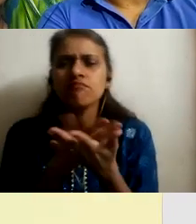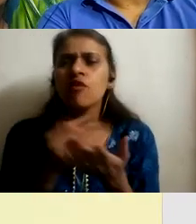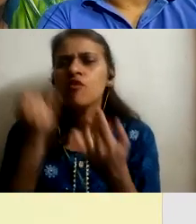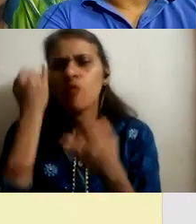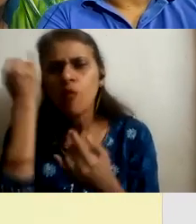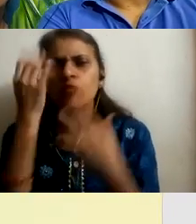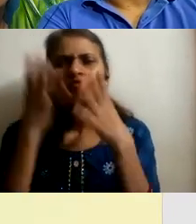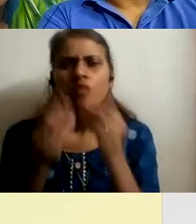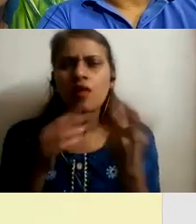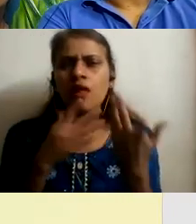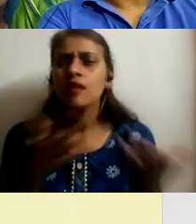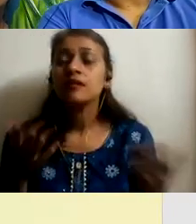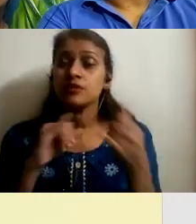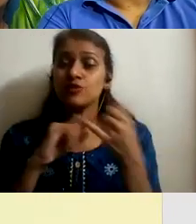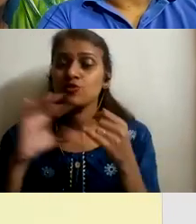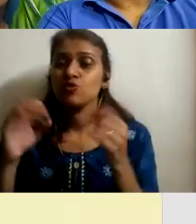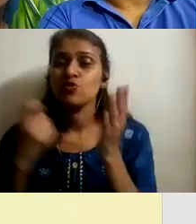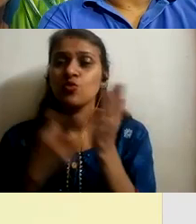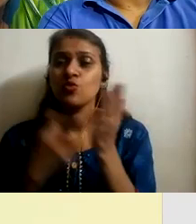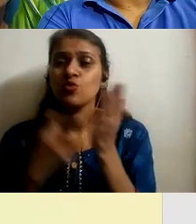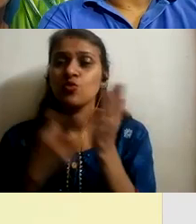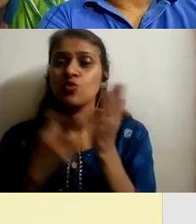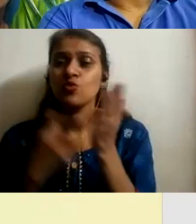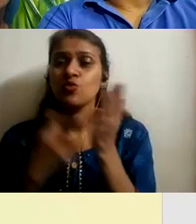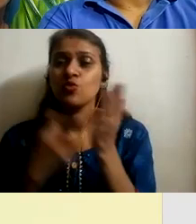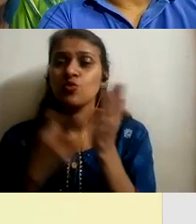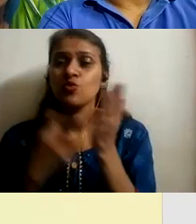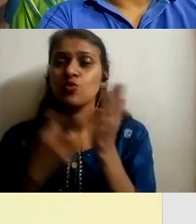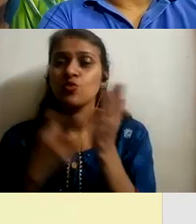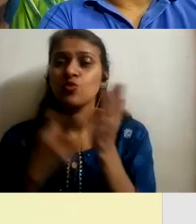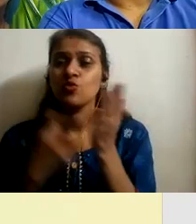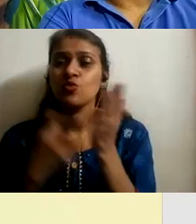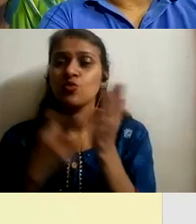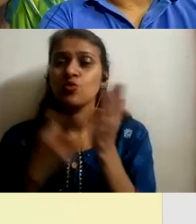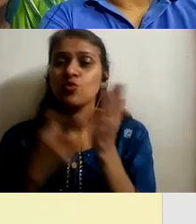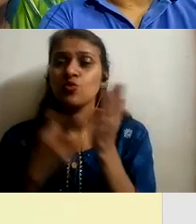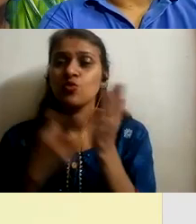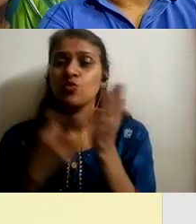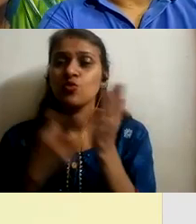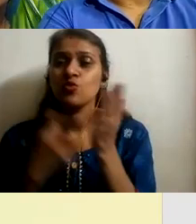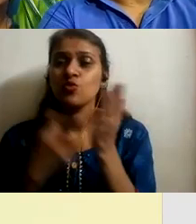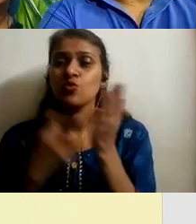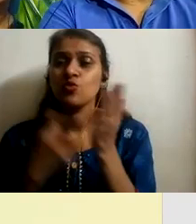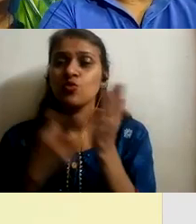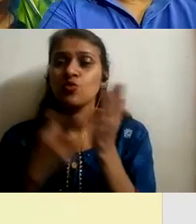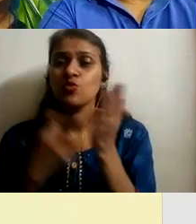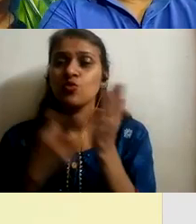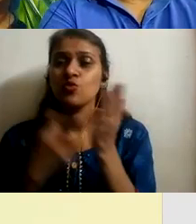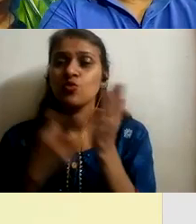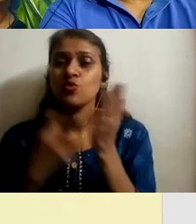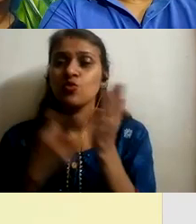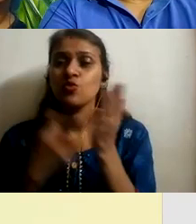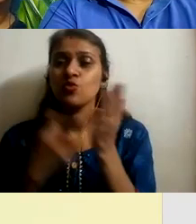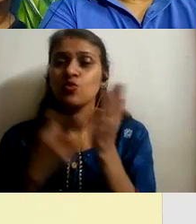even Suraj Kund, they wrote the letters, they got the stall. So here we are building this group of entrepreneurs to be the voice